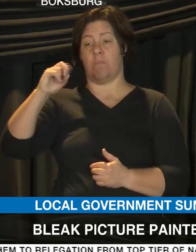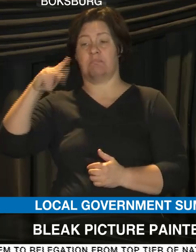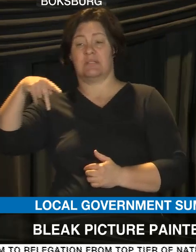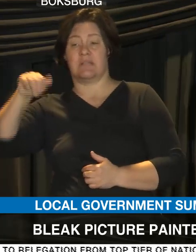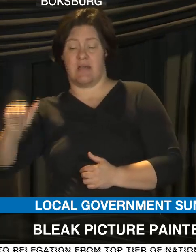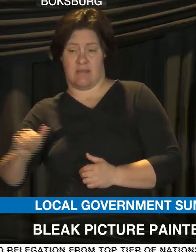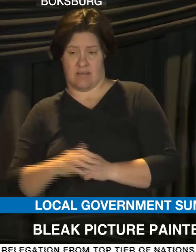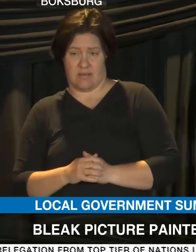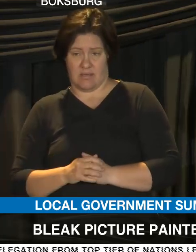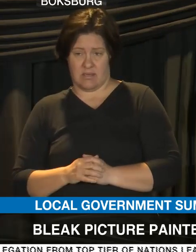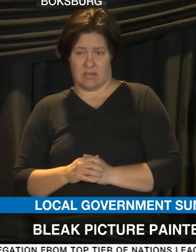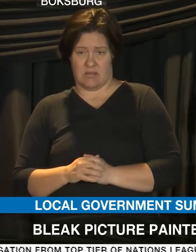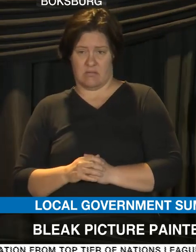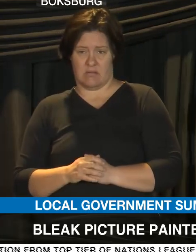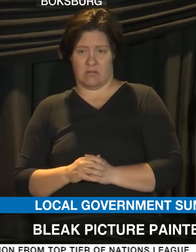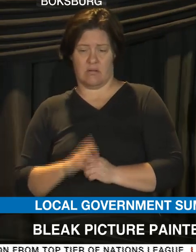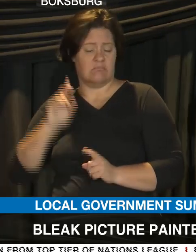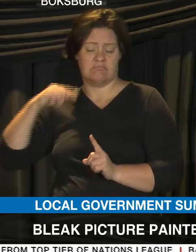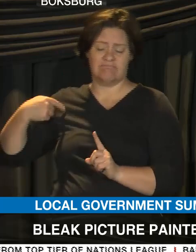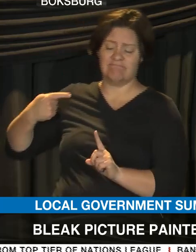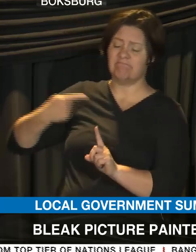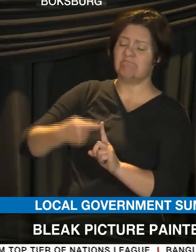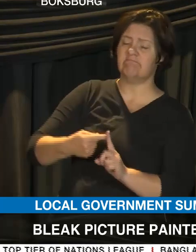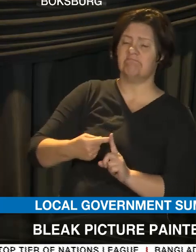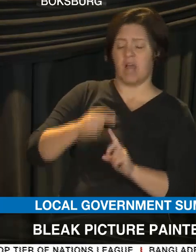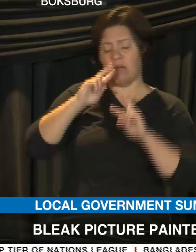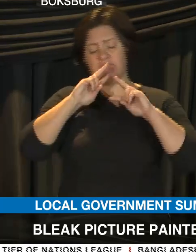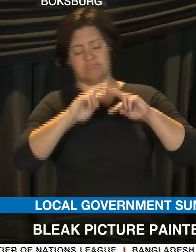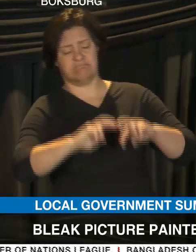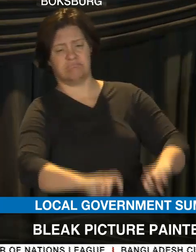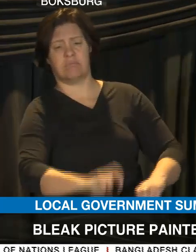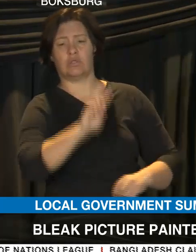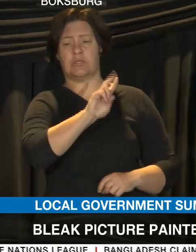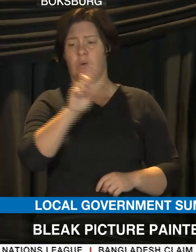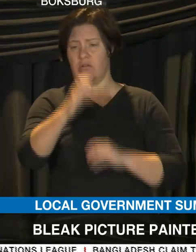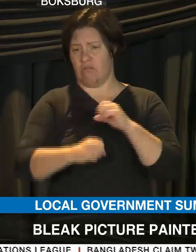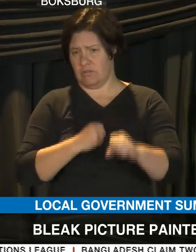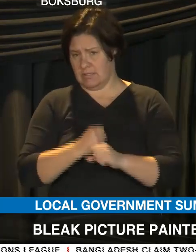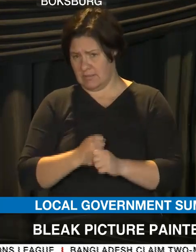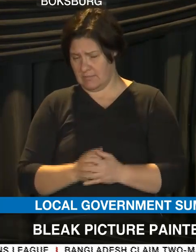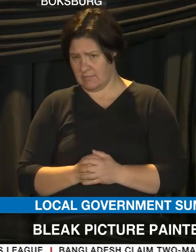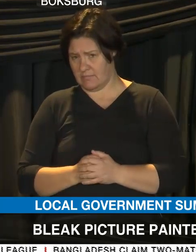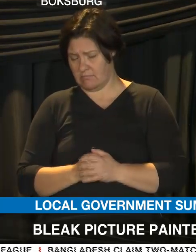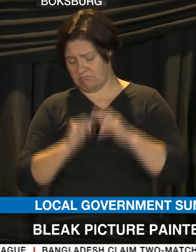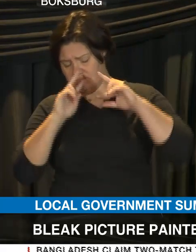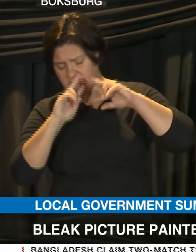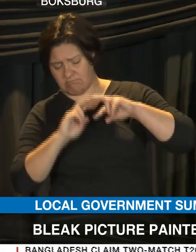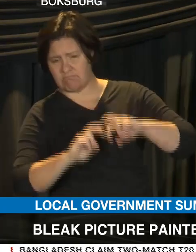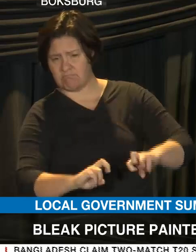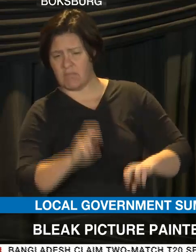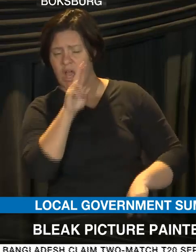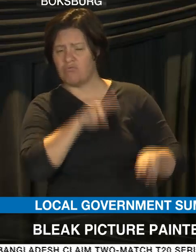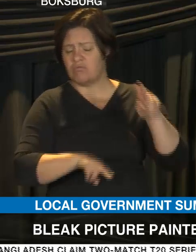a 21-year review of local government. Now, this review will assist government